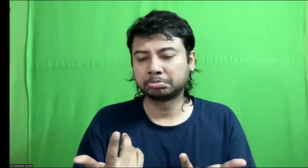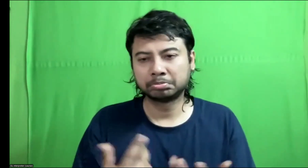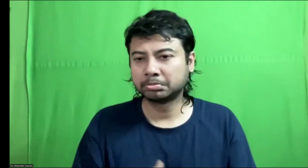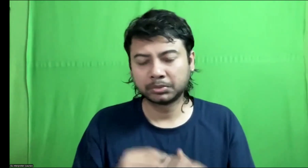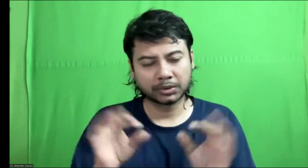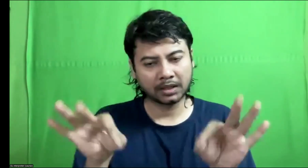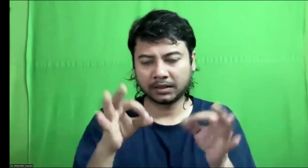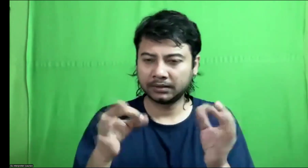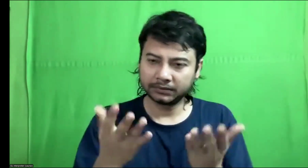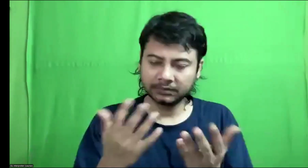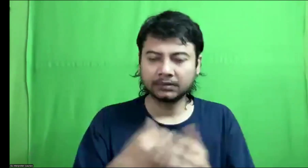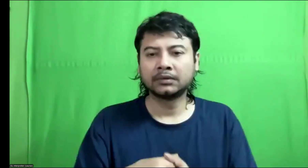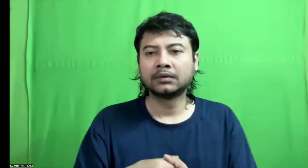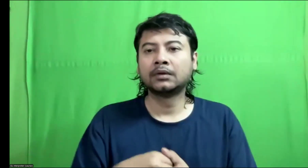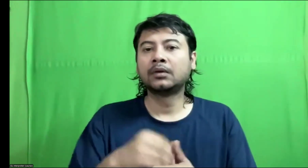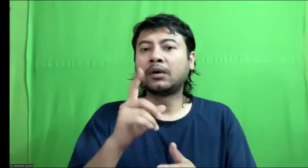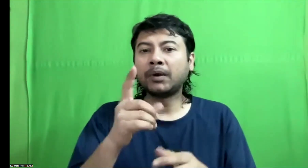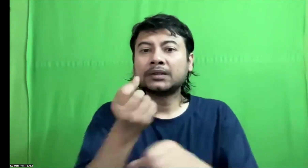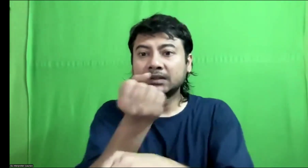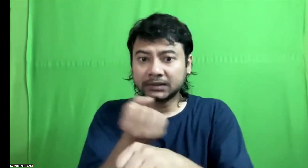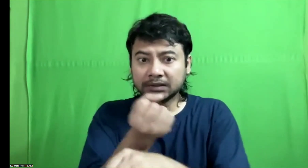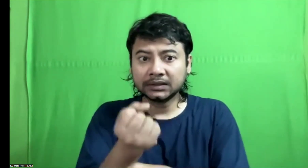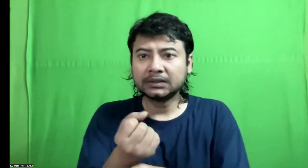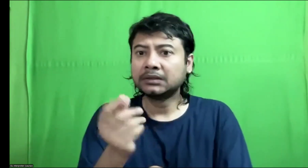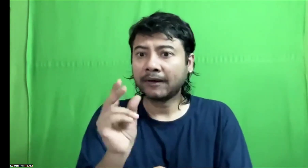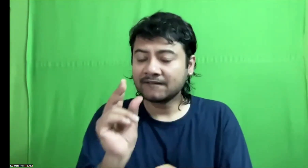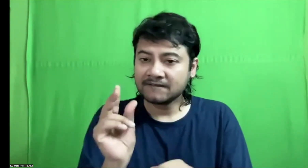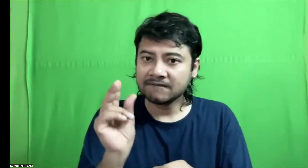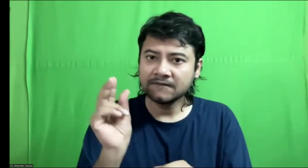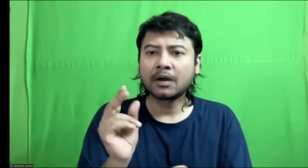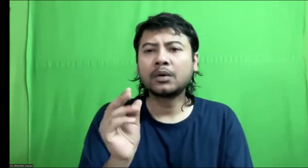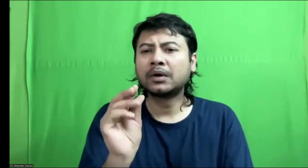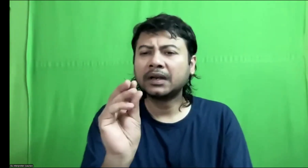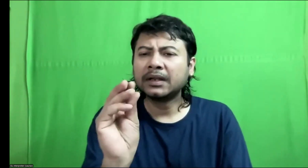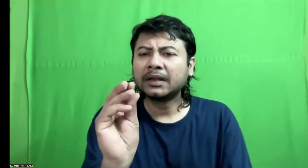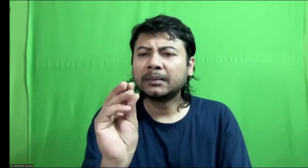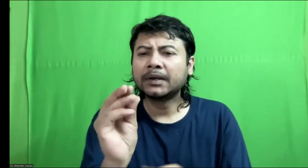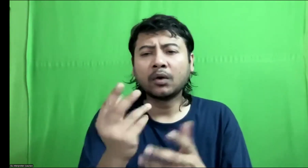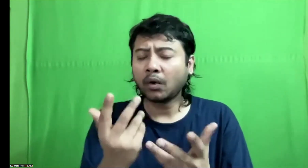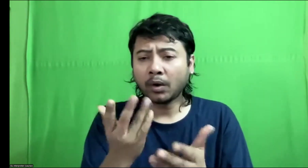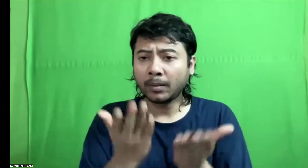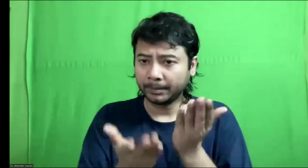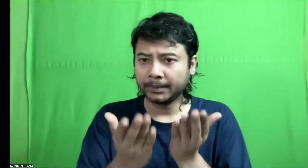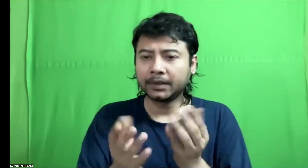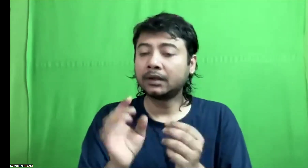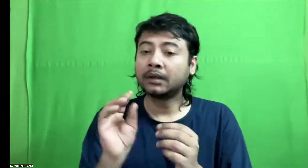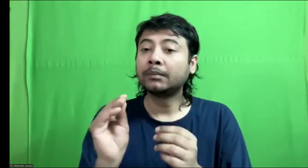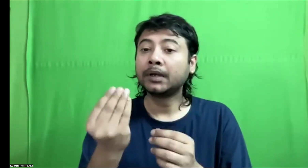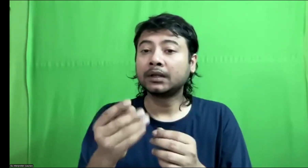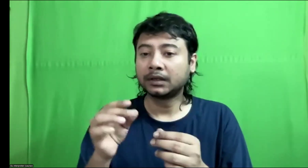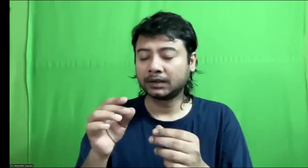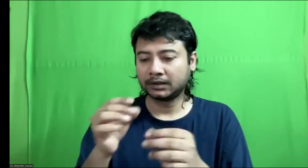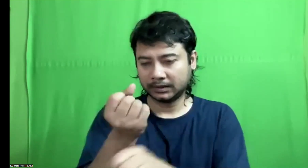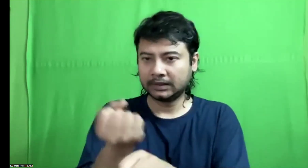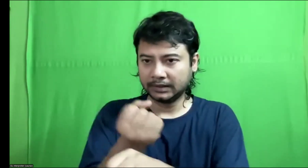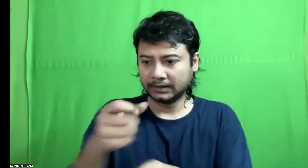You don't even need too much of ghee also. Just dip the wick in the ghee, take it out and burn it. Even if